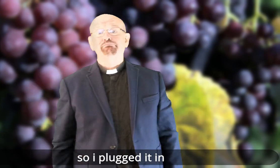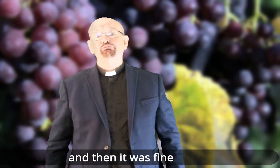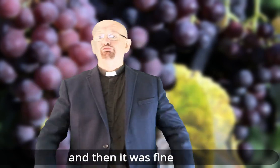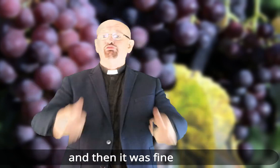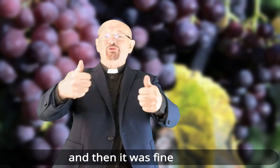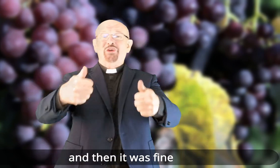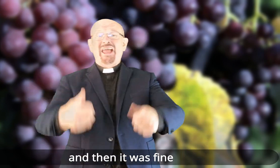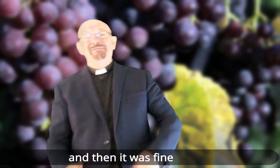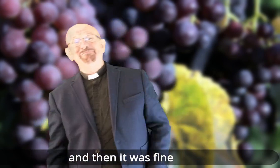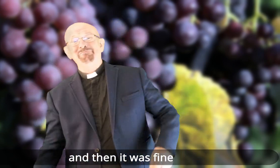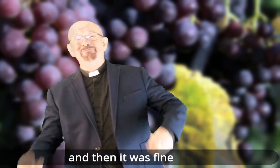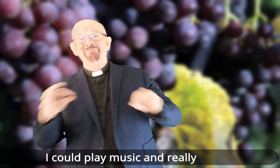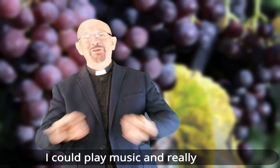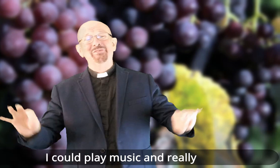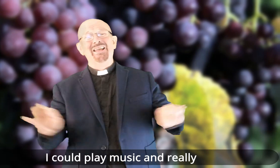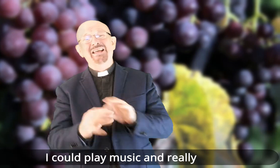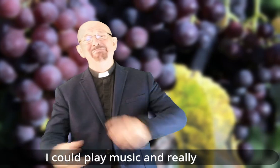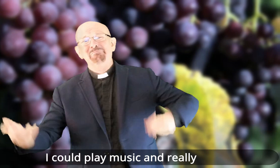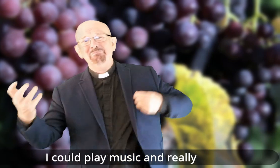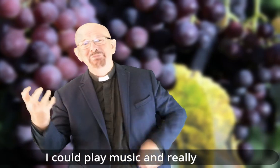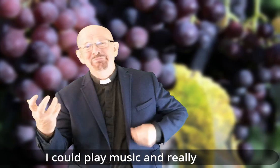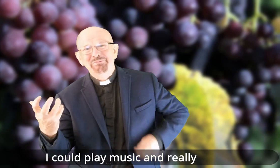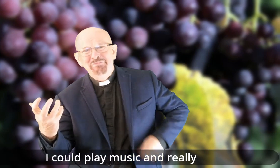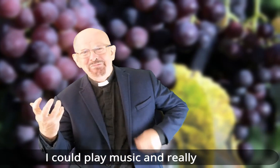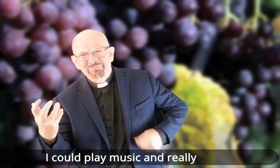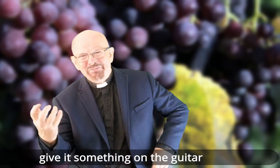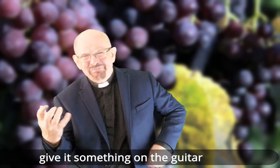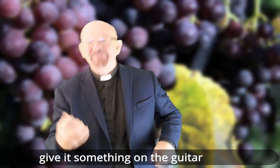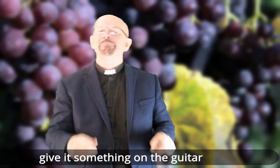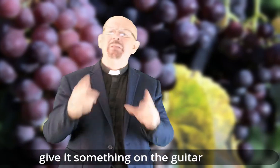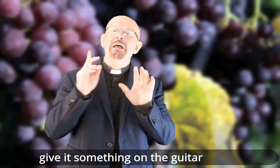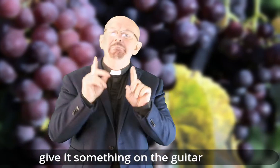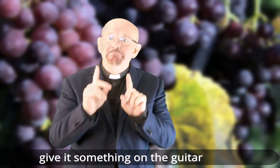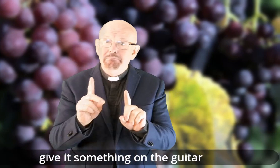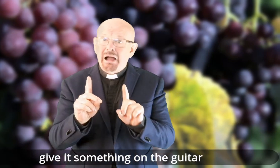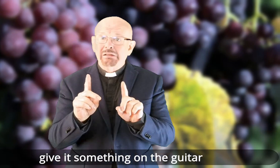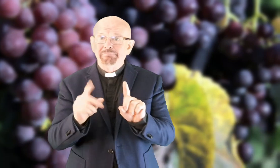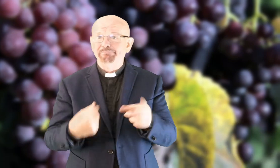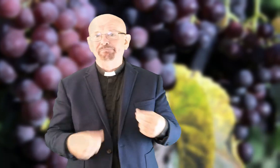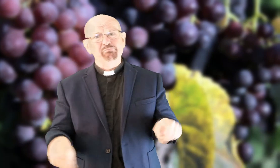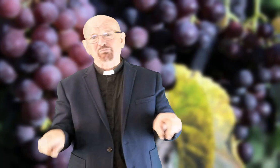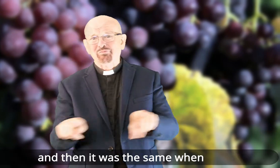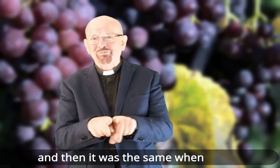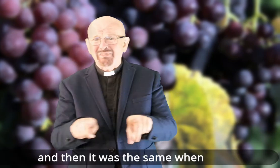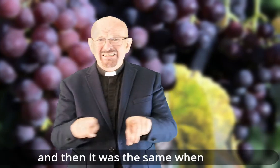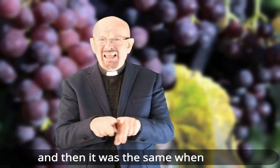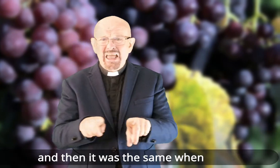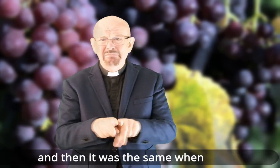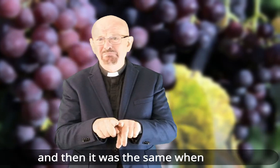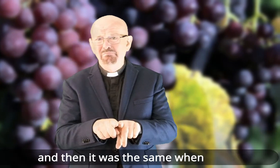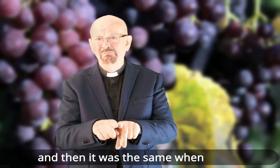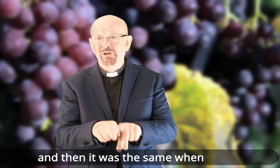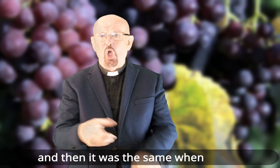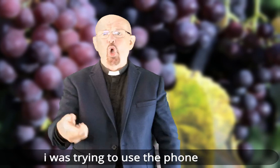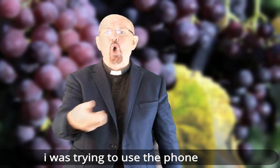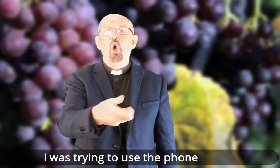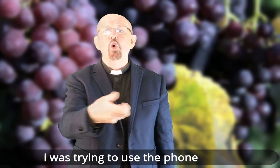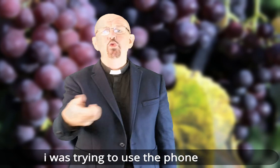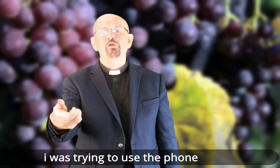and then it was fine. I could play music and really give it something on the guitar. And then it was the same when I was trying to use